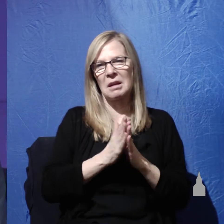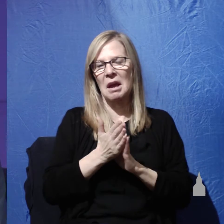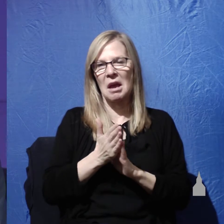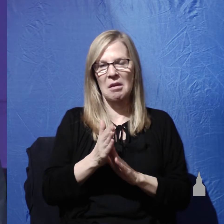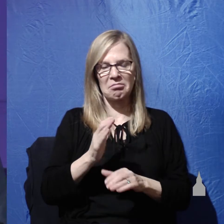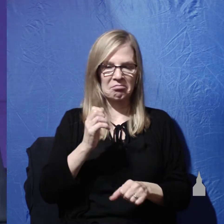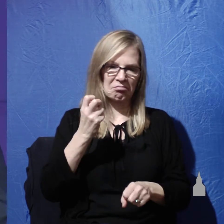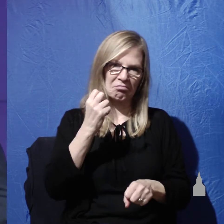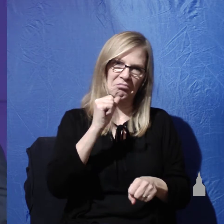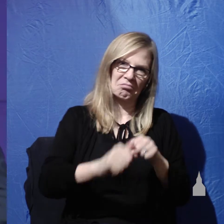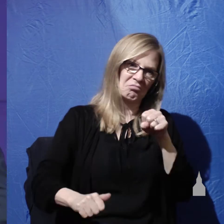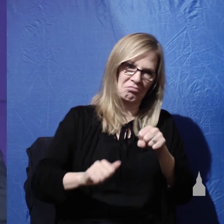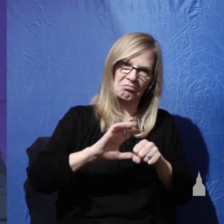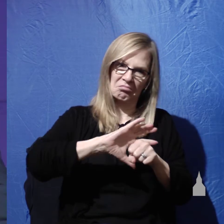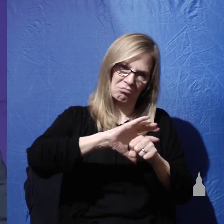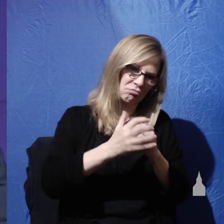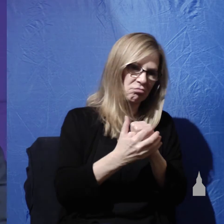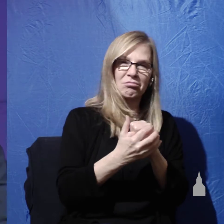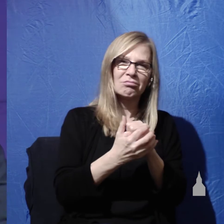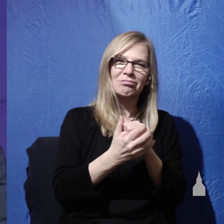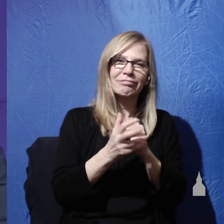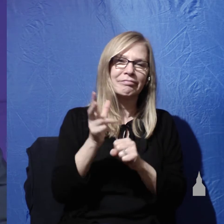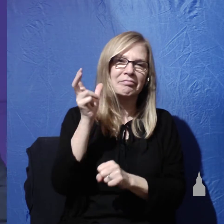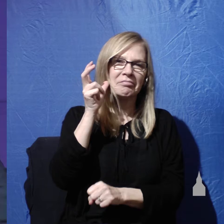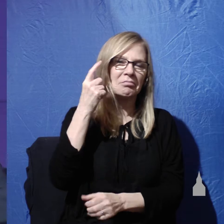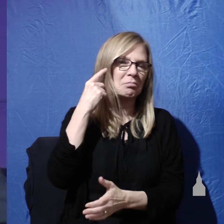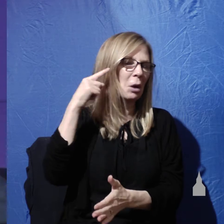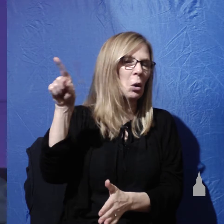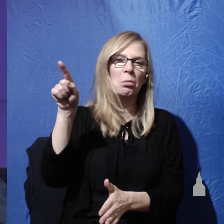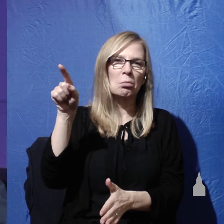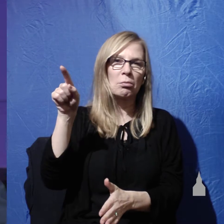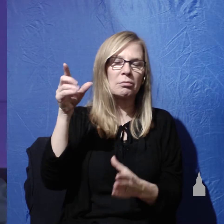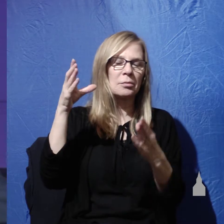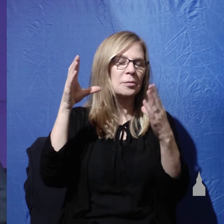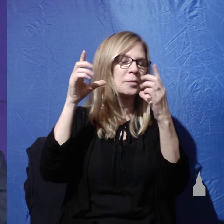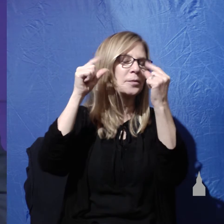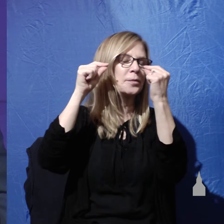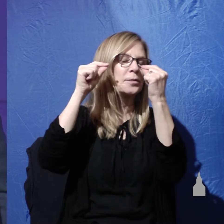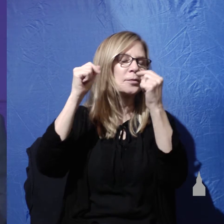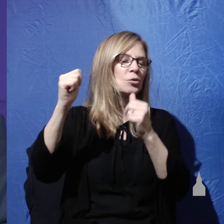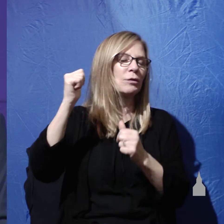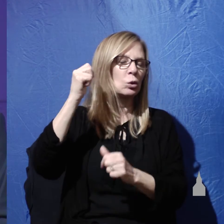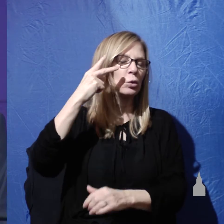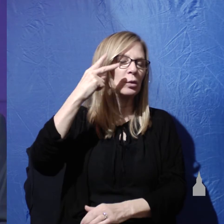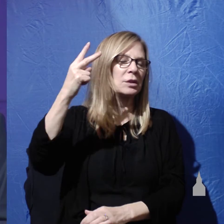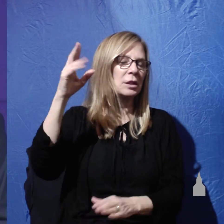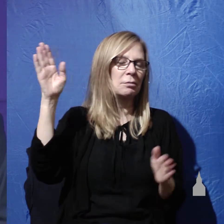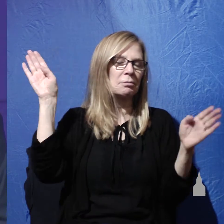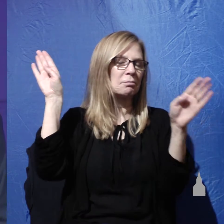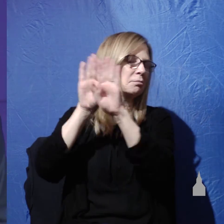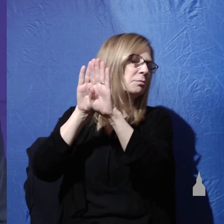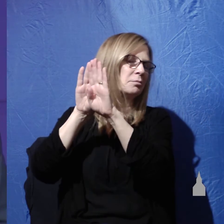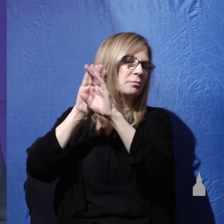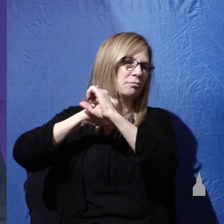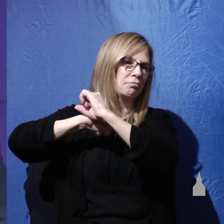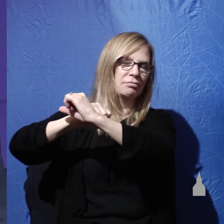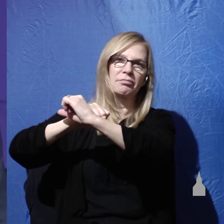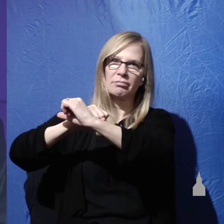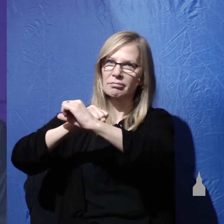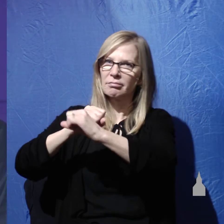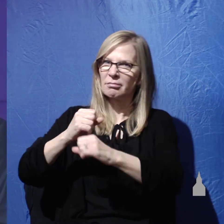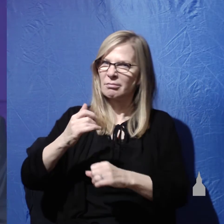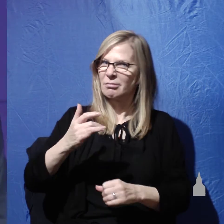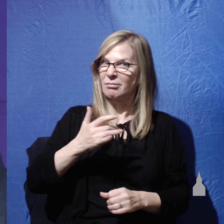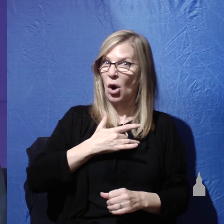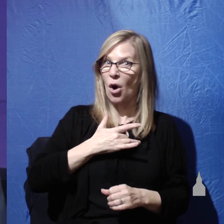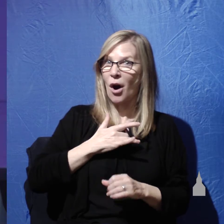with their ears they scarcely hear, and they have closed their eyes, otherwise they might see. with their eyes and hear with their ears and understand with their heart